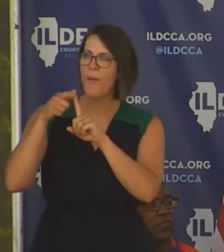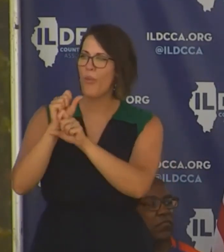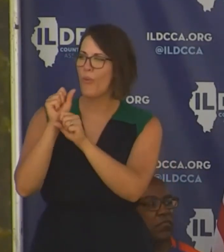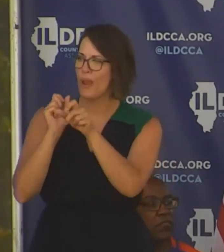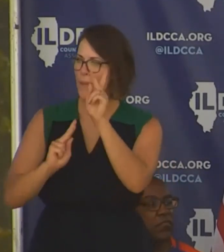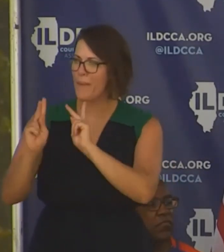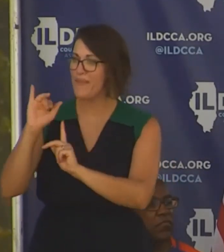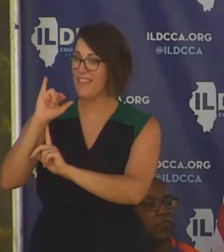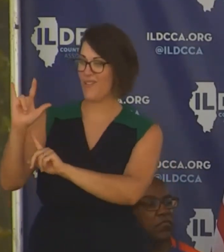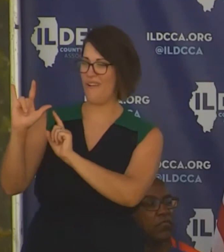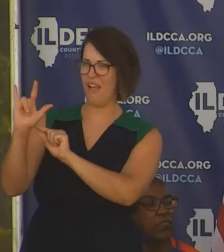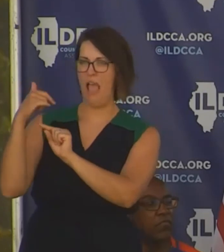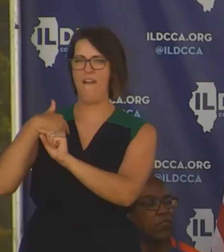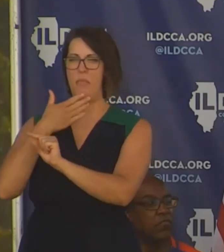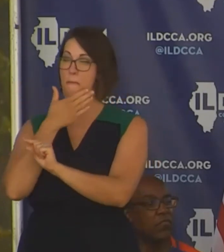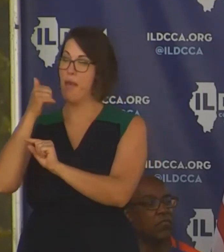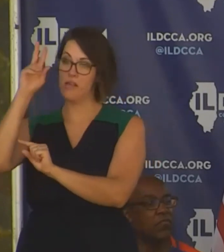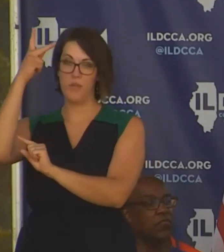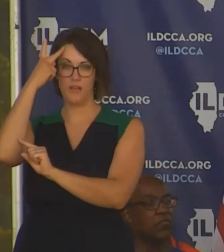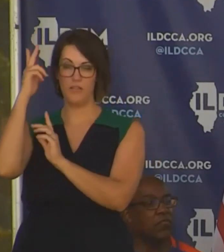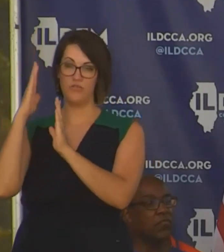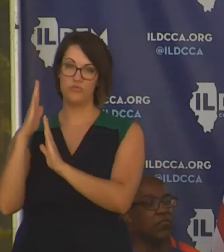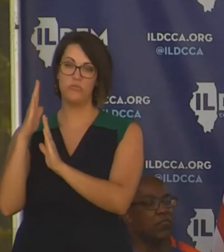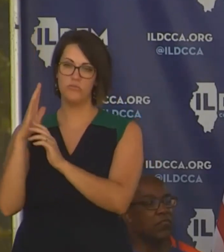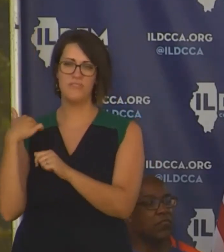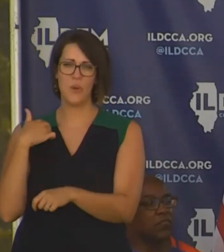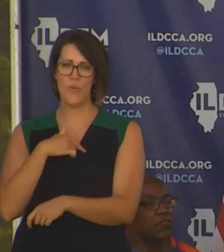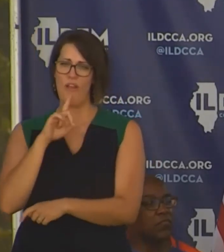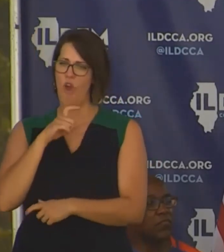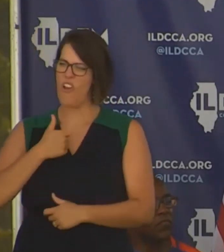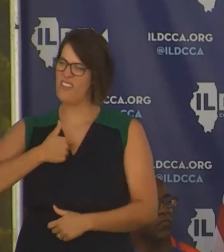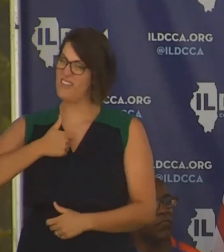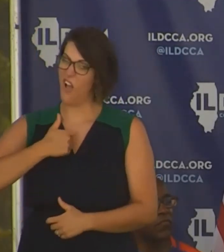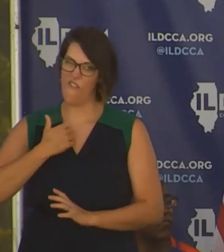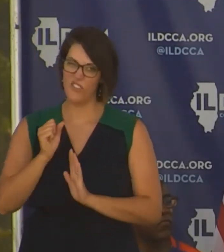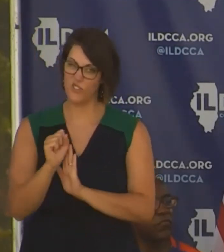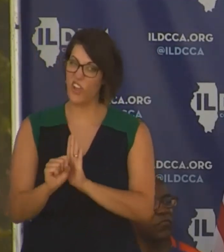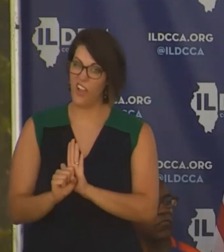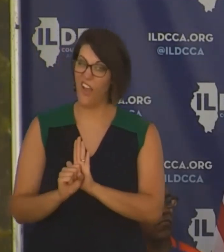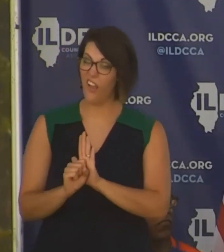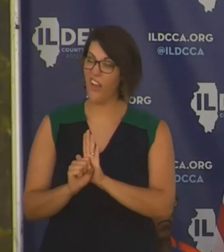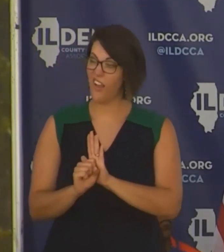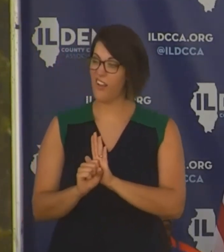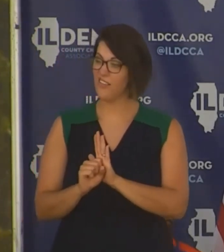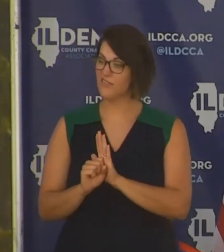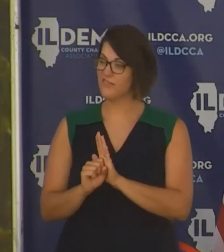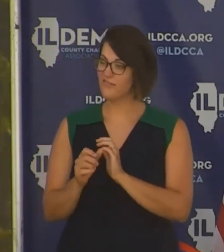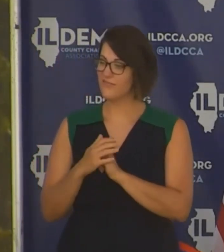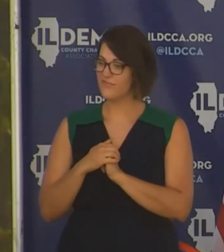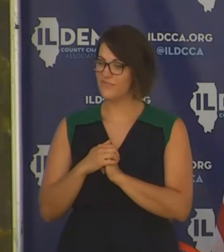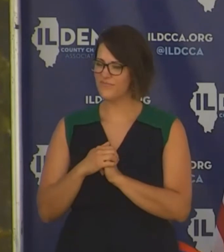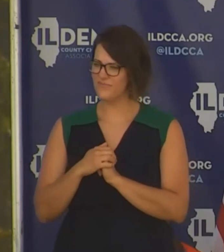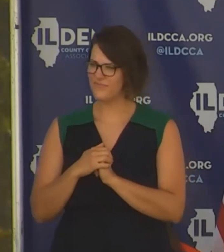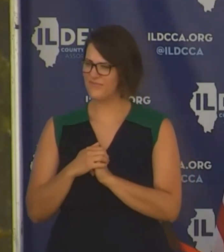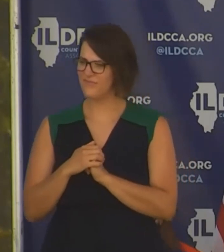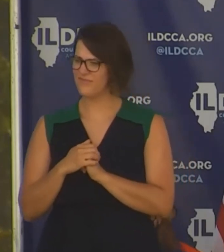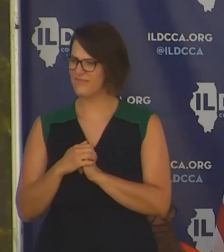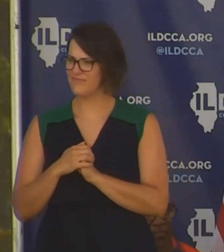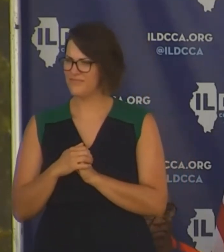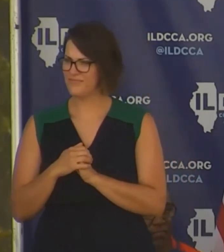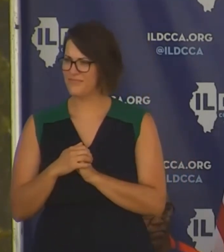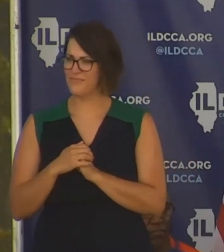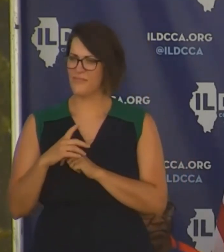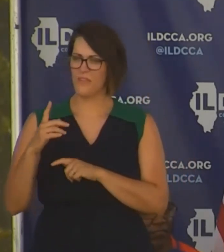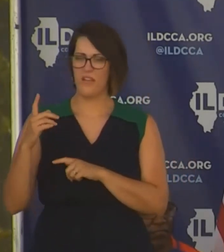Illinois has got the best politicians anywhere. We're a selfish state when it comes to electing our friends. And we can be